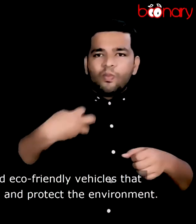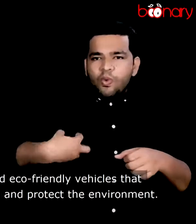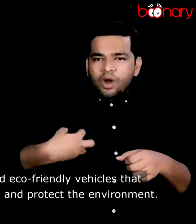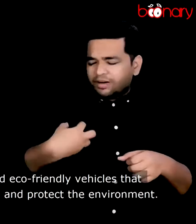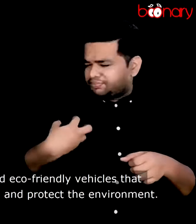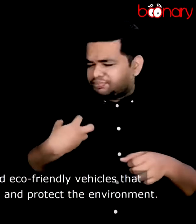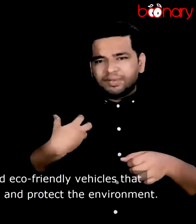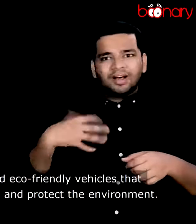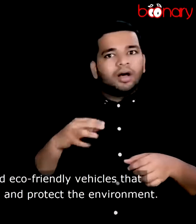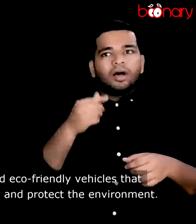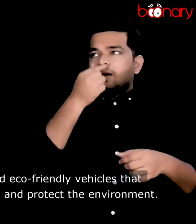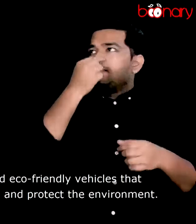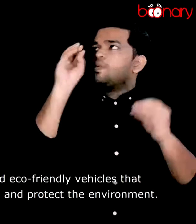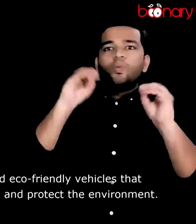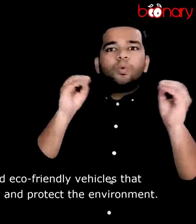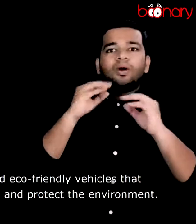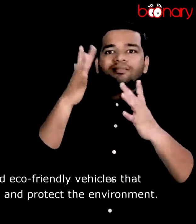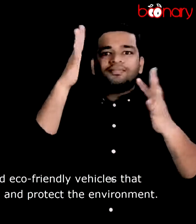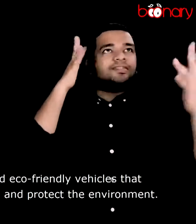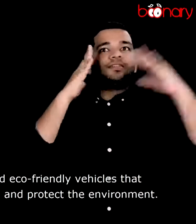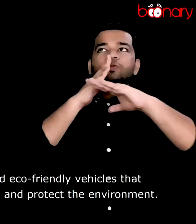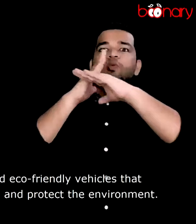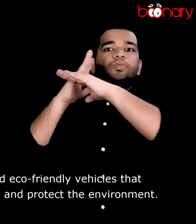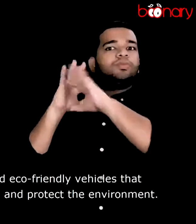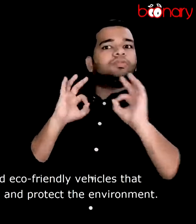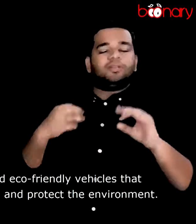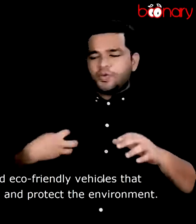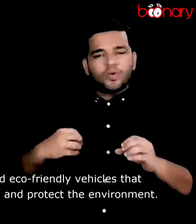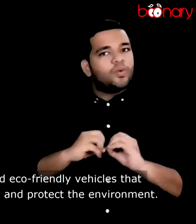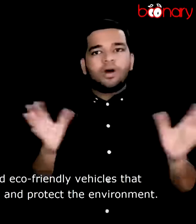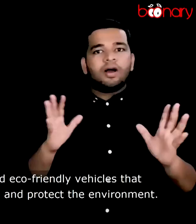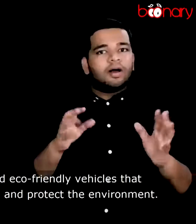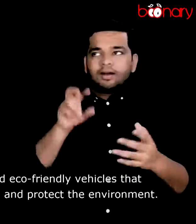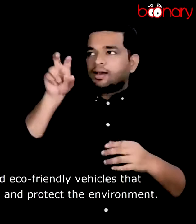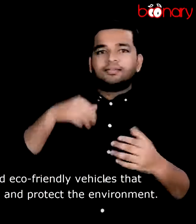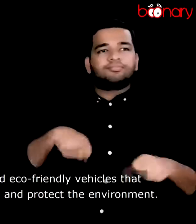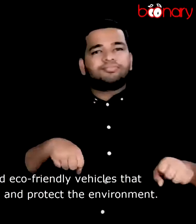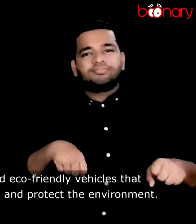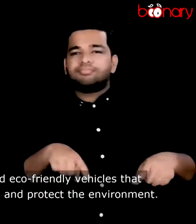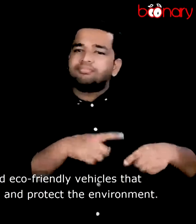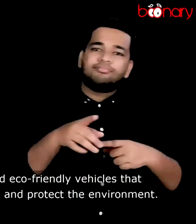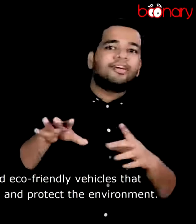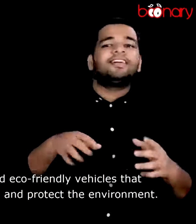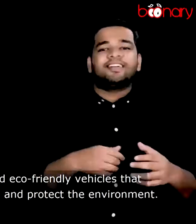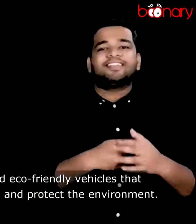eco-friendly vehicles that produce no vehicular emission and protect the environment.